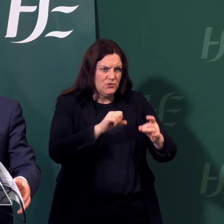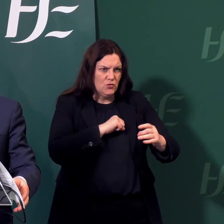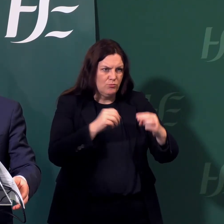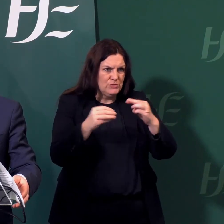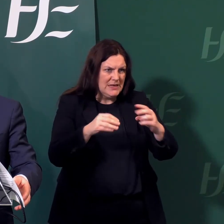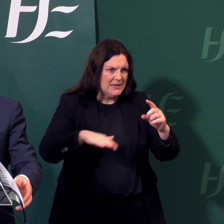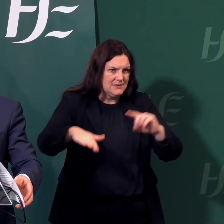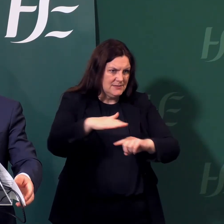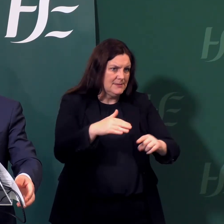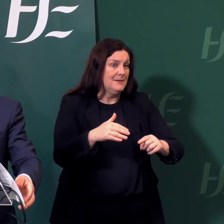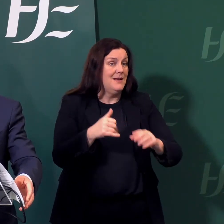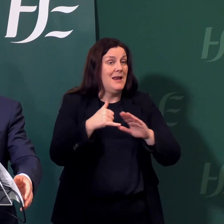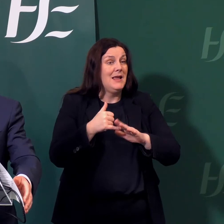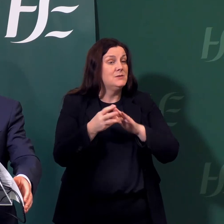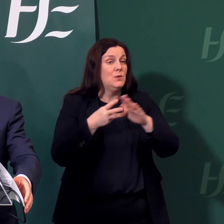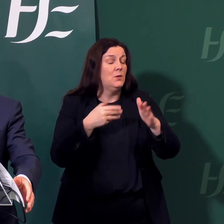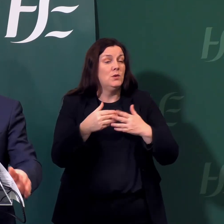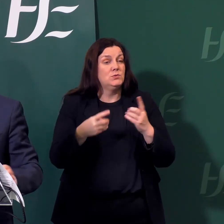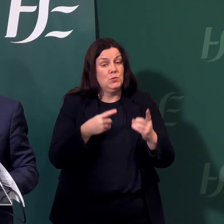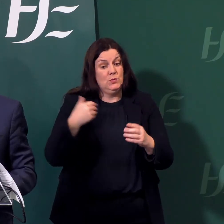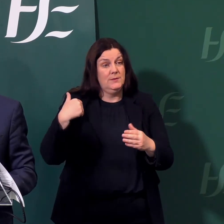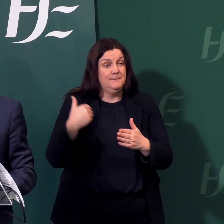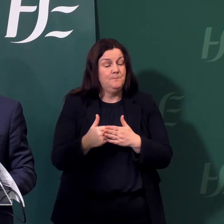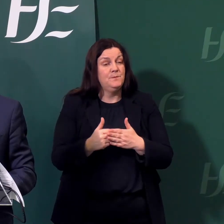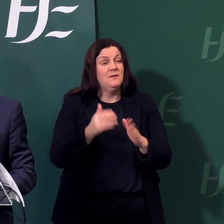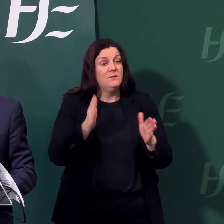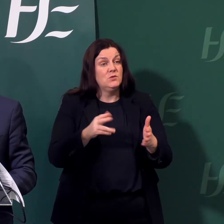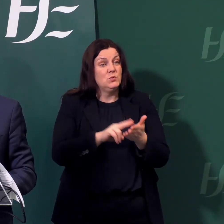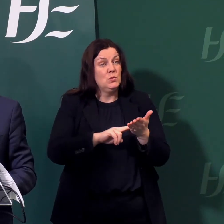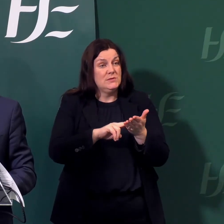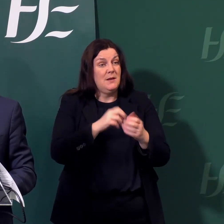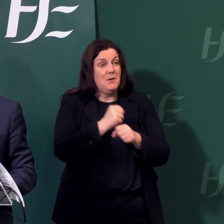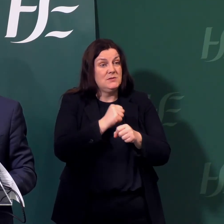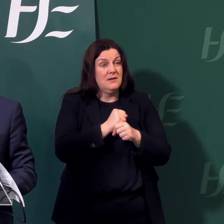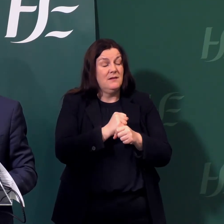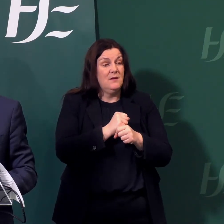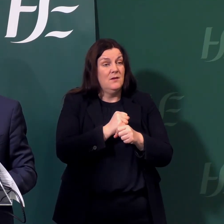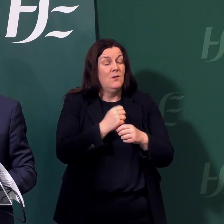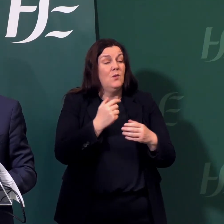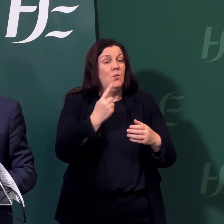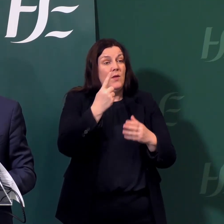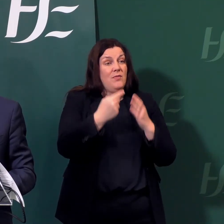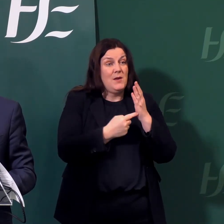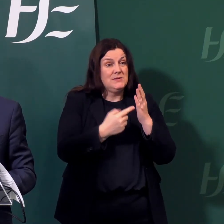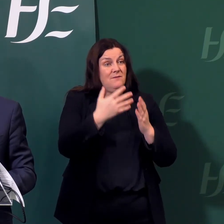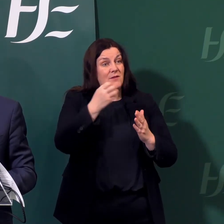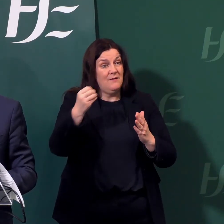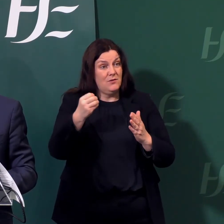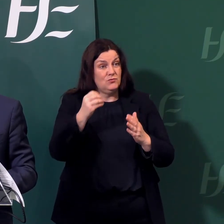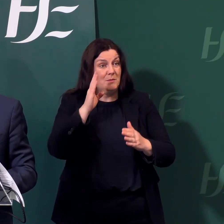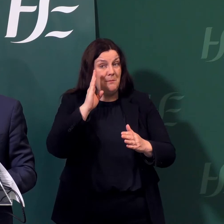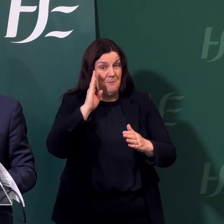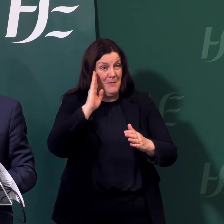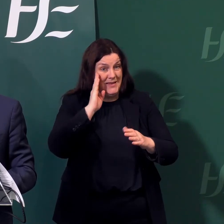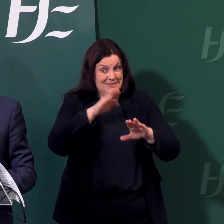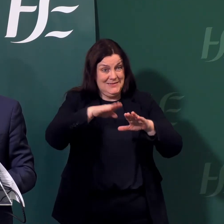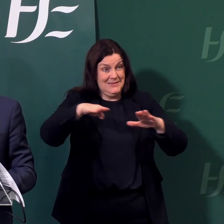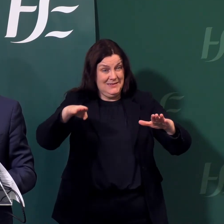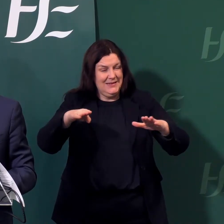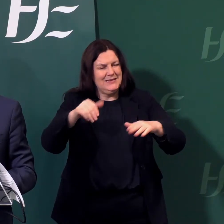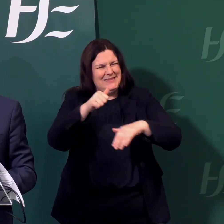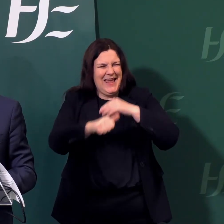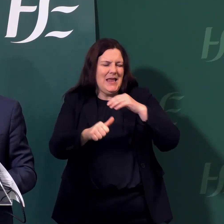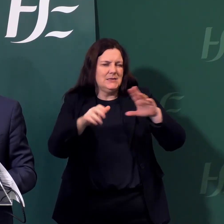last week alone, we've utilised almost 1,500 bed days from the private healthcare system. And that